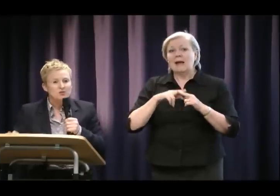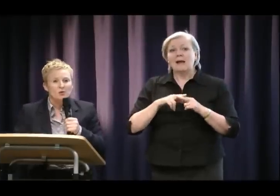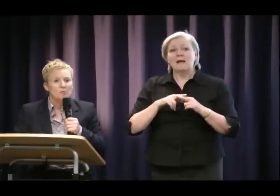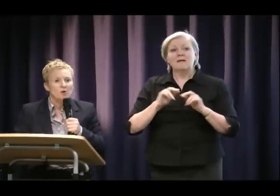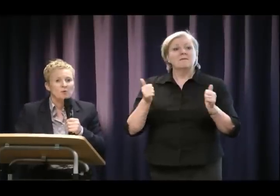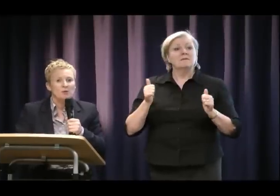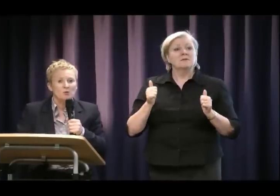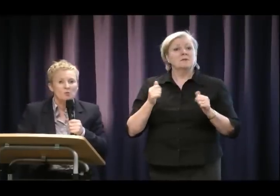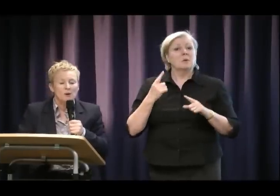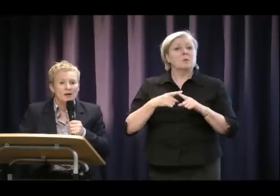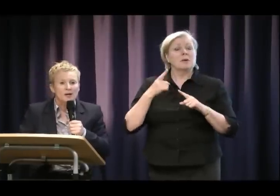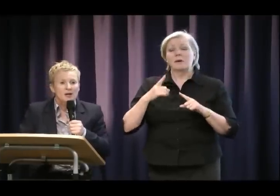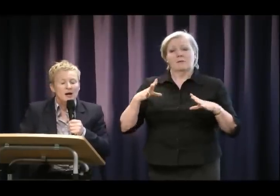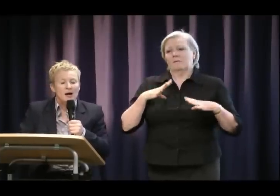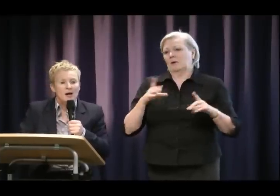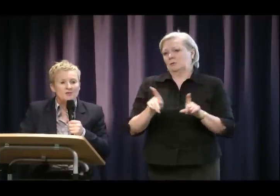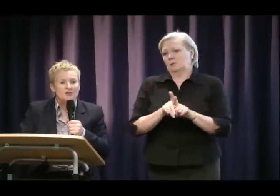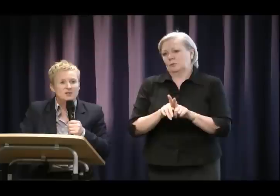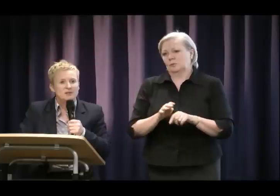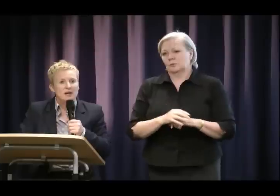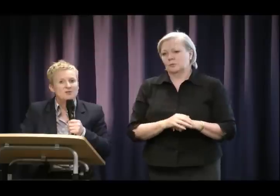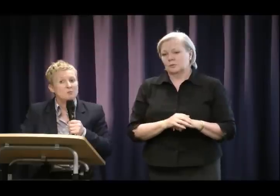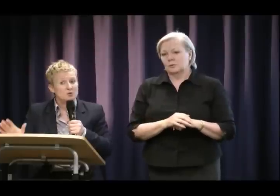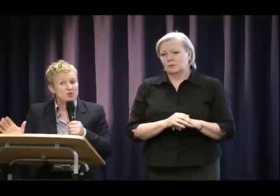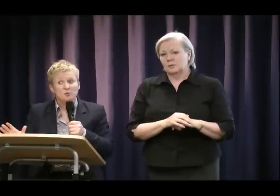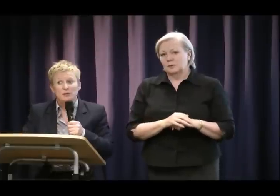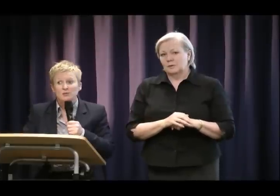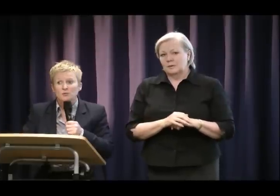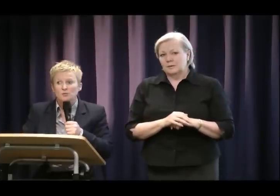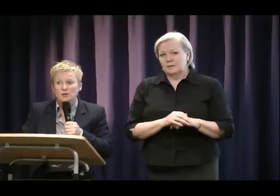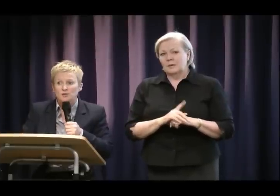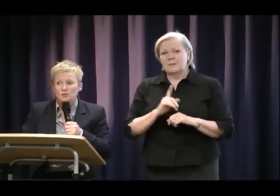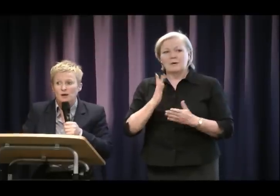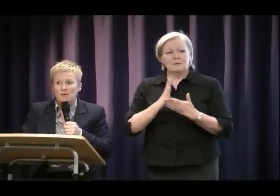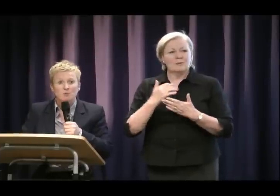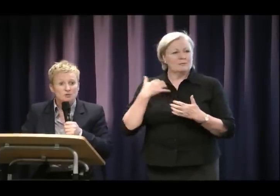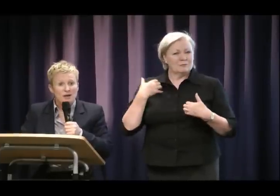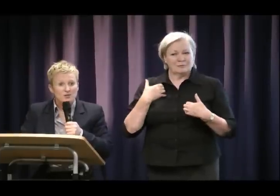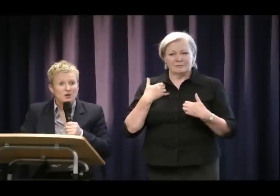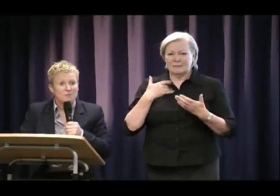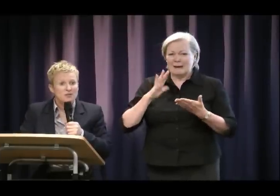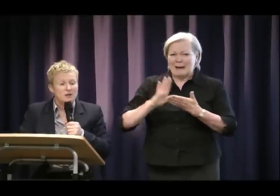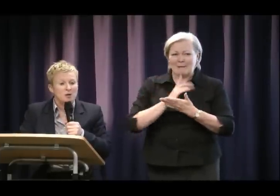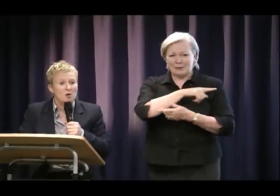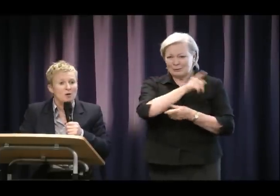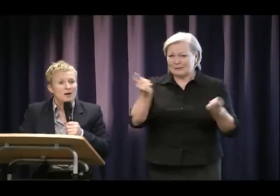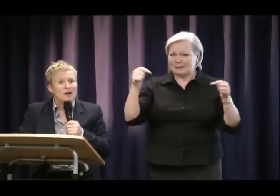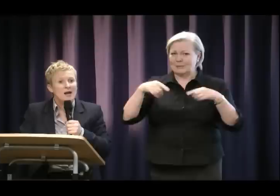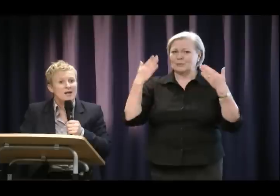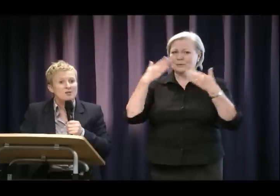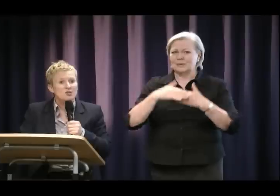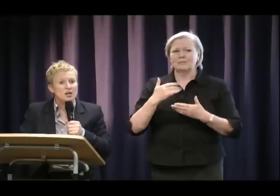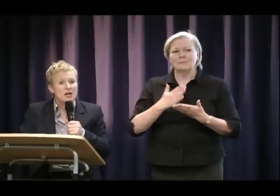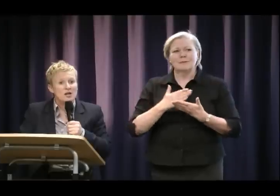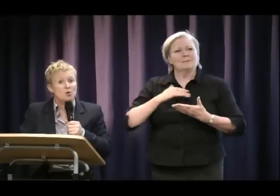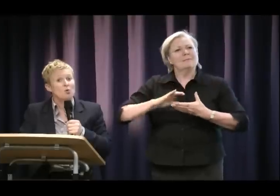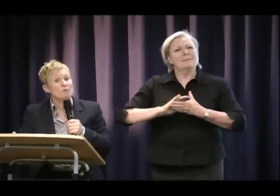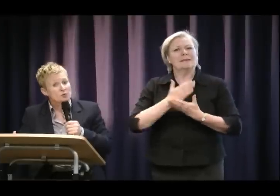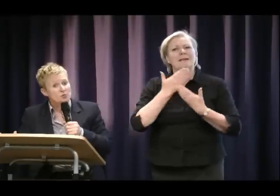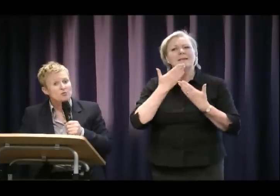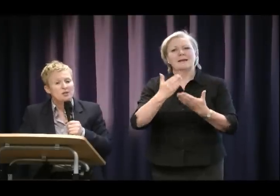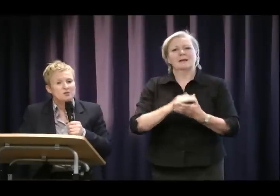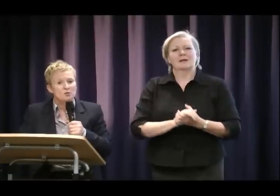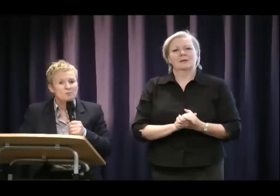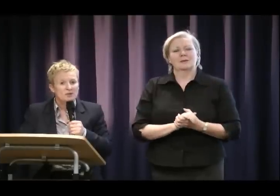sooner, that's not a problem at all, but as I said at the outset, we're just really thrilled that you're able to make time to come along and share